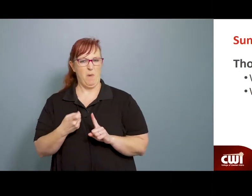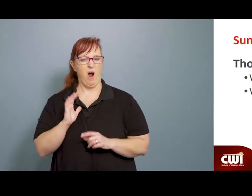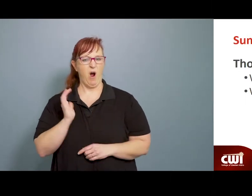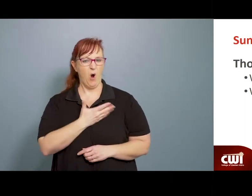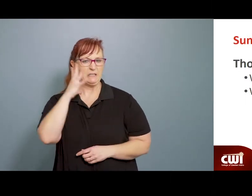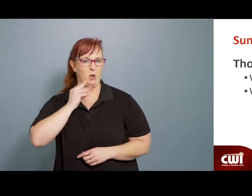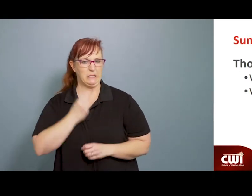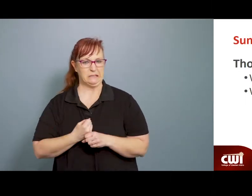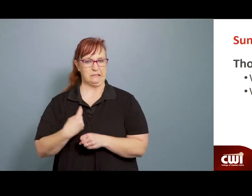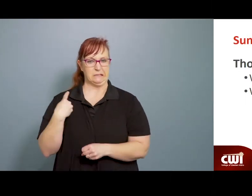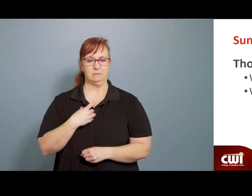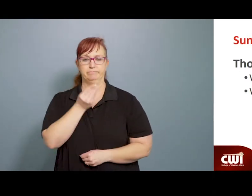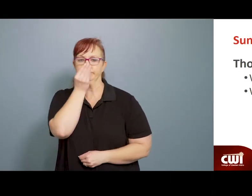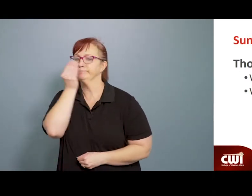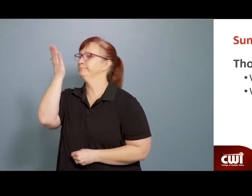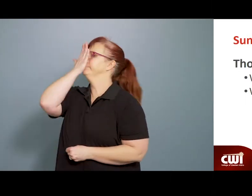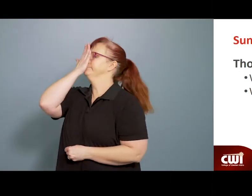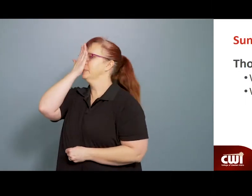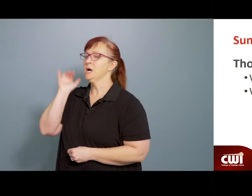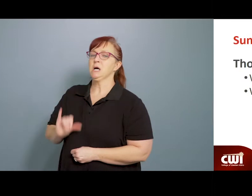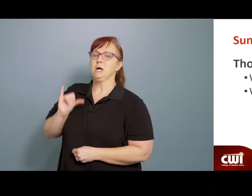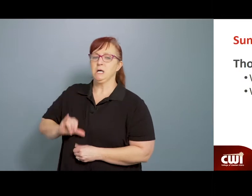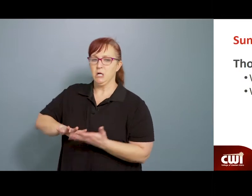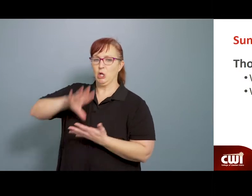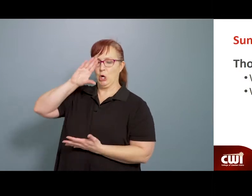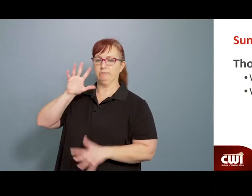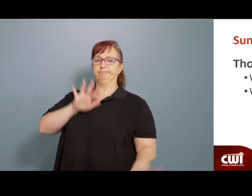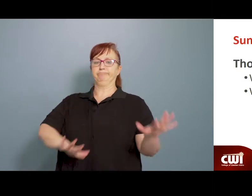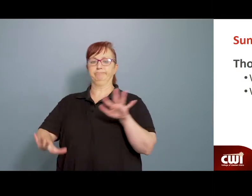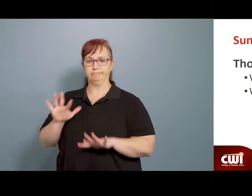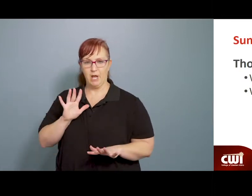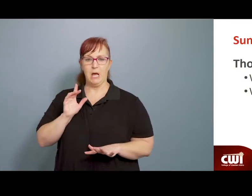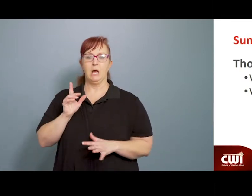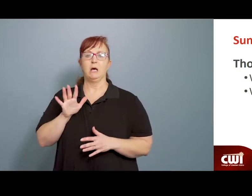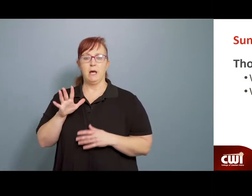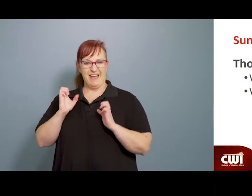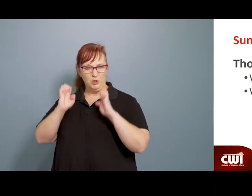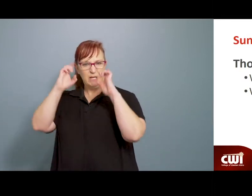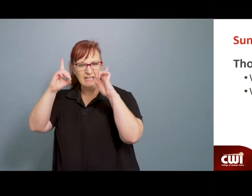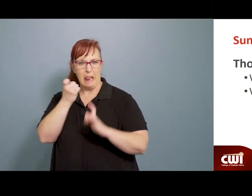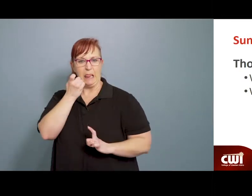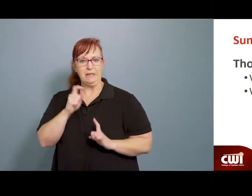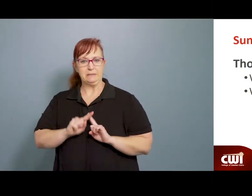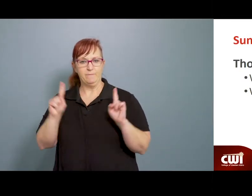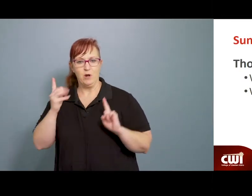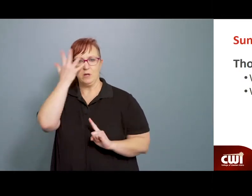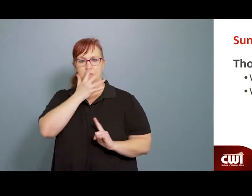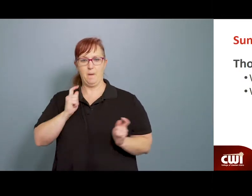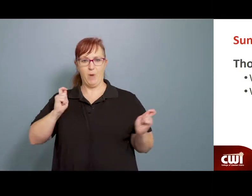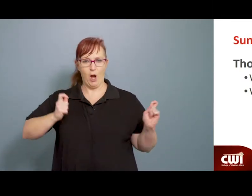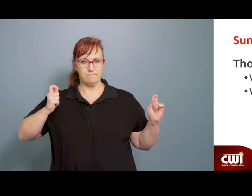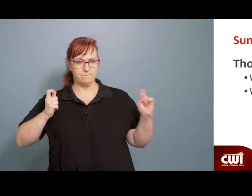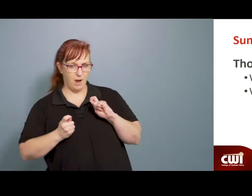2020 and seeing how the landscape in education has been modified because of this pandemic. And so how